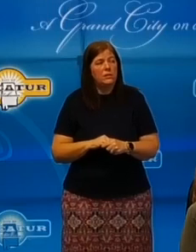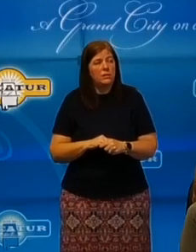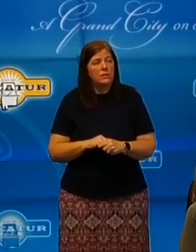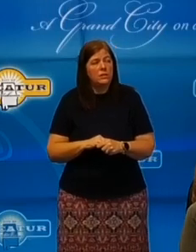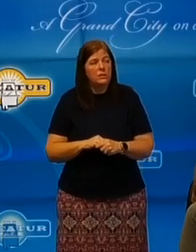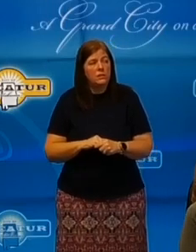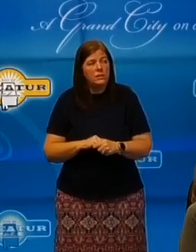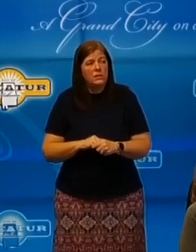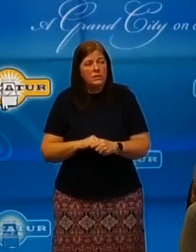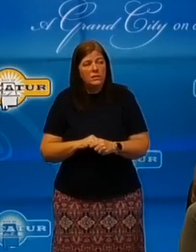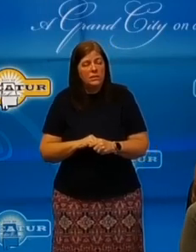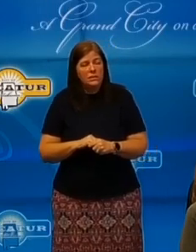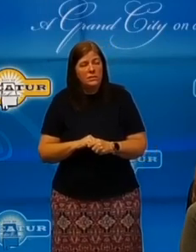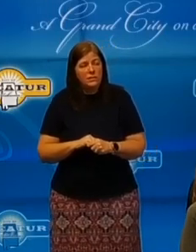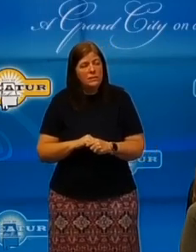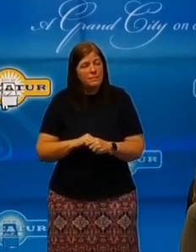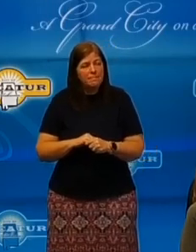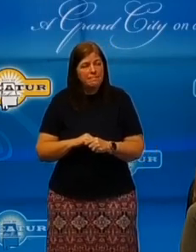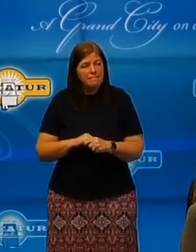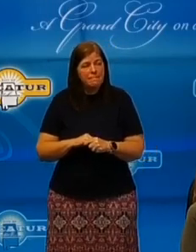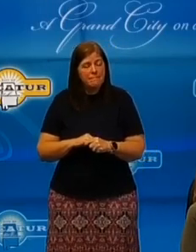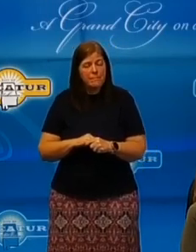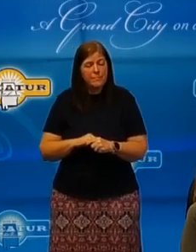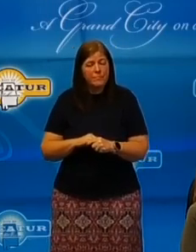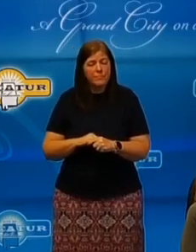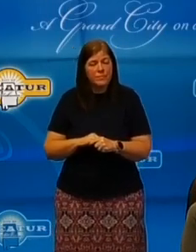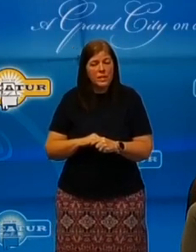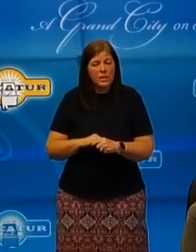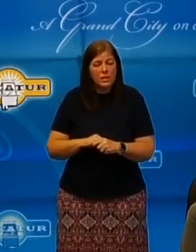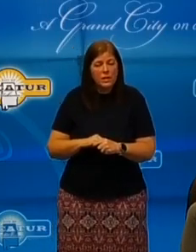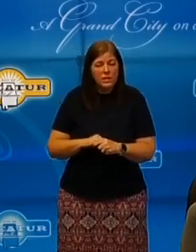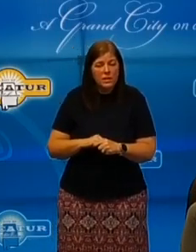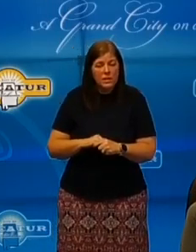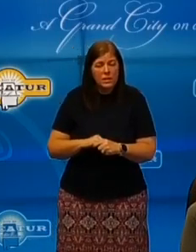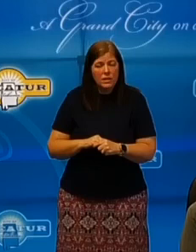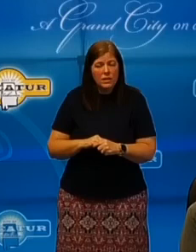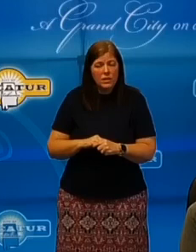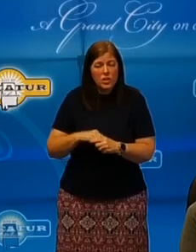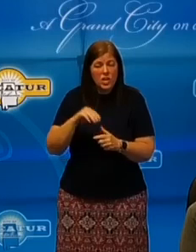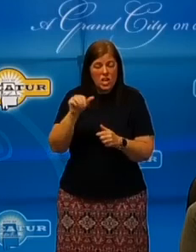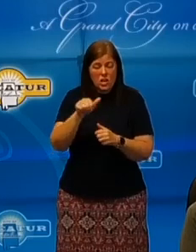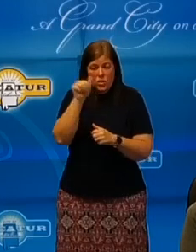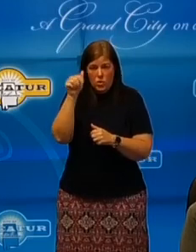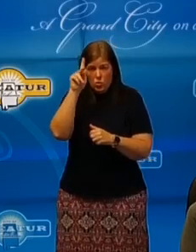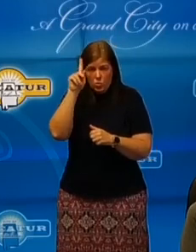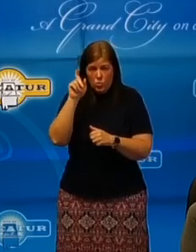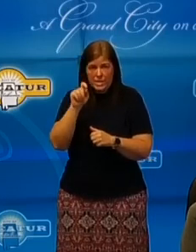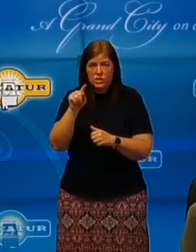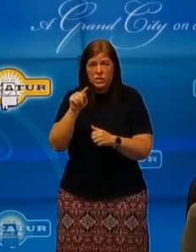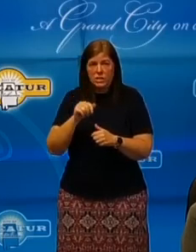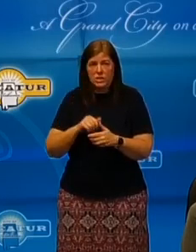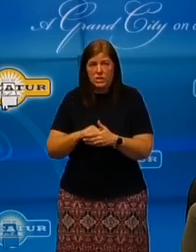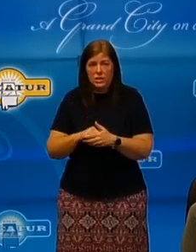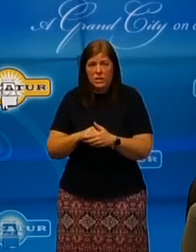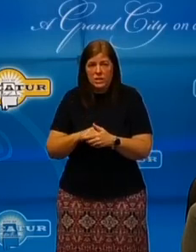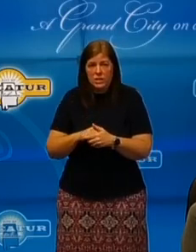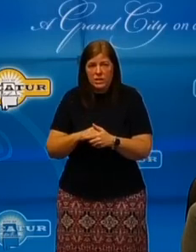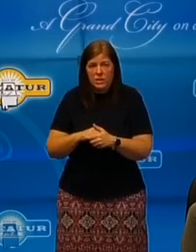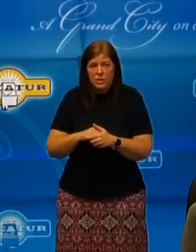Dallas, you have another question? I do indeed. Go ahead. All right, this is Dallas